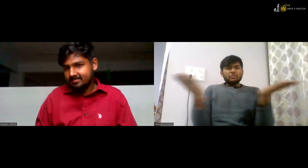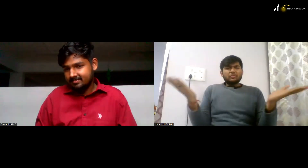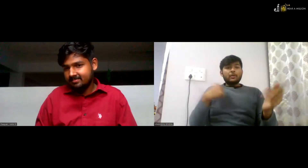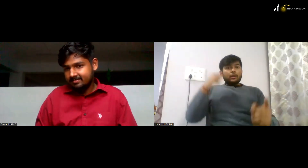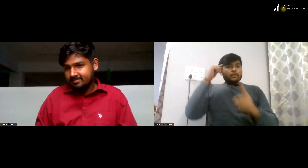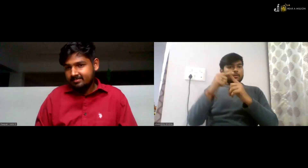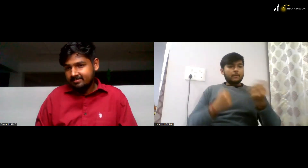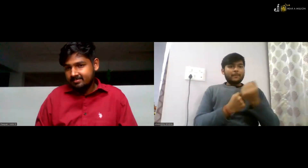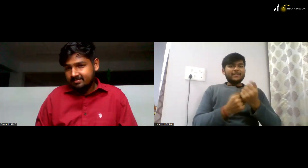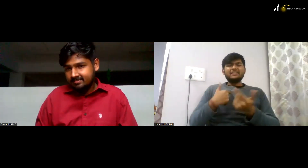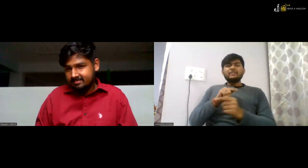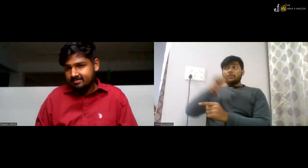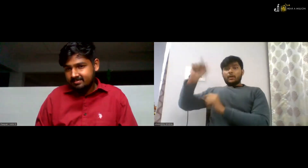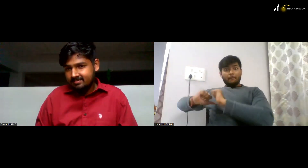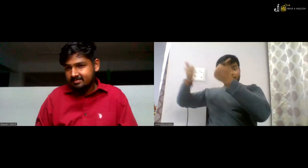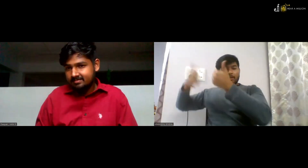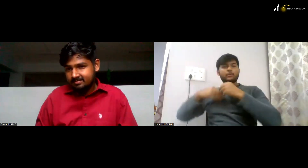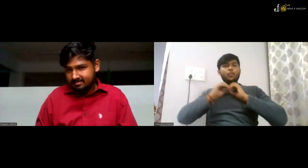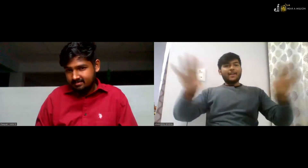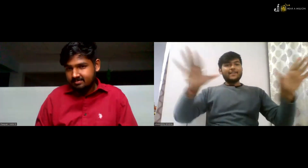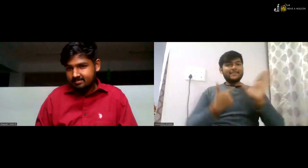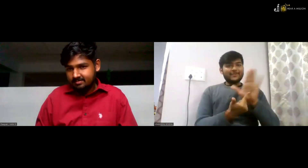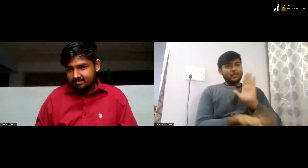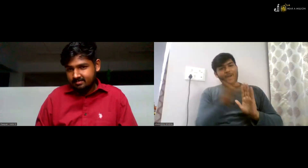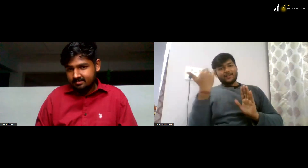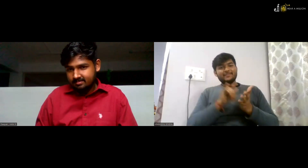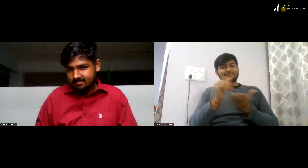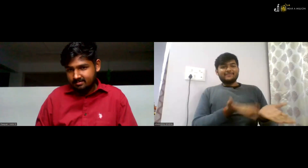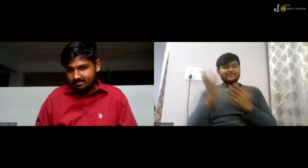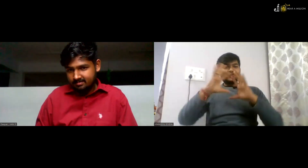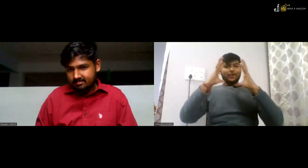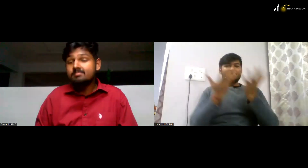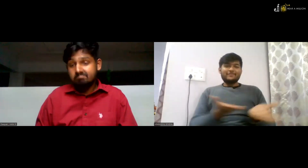can move to the other country because